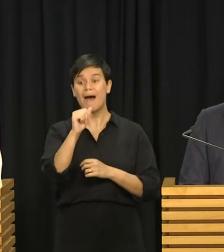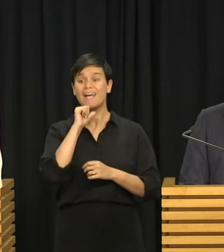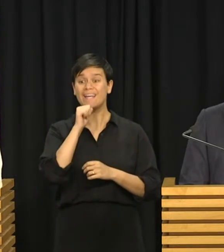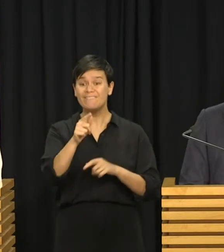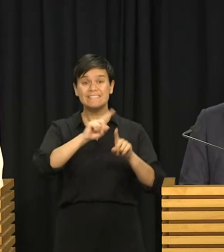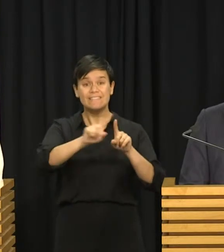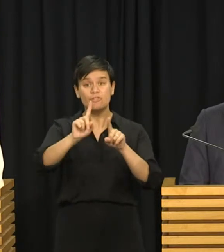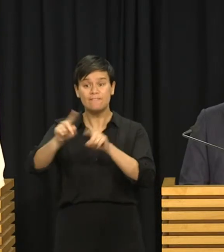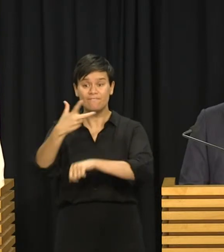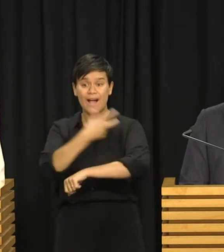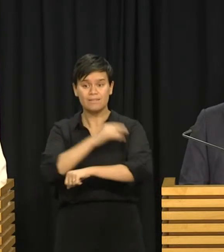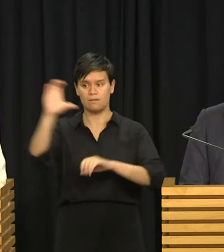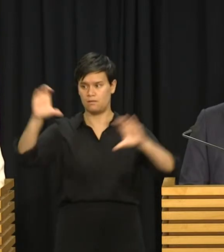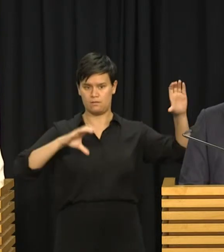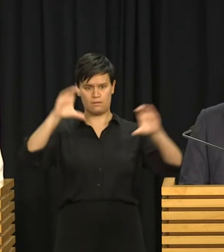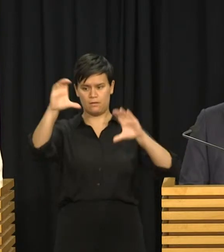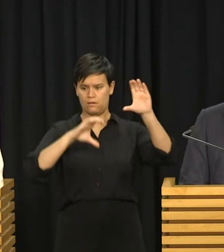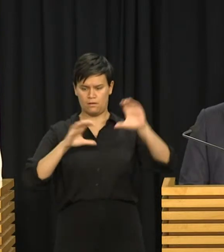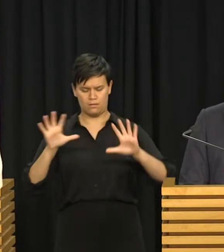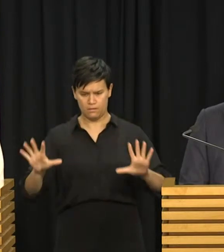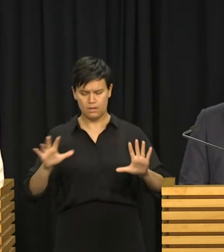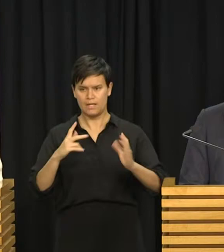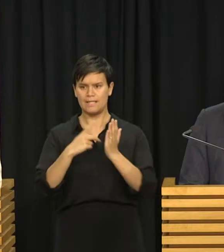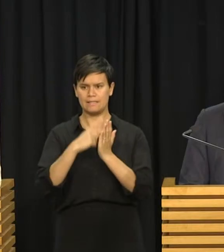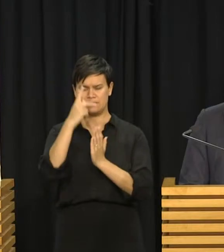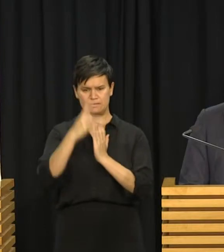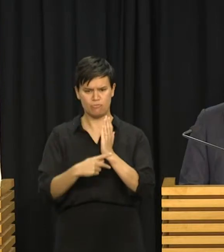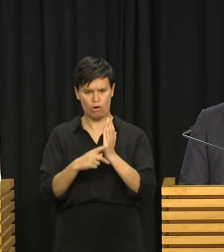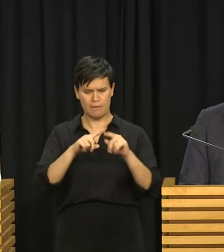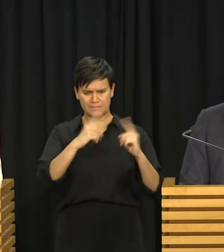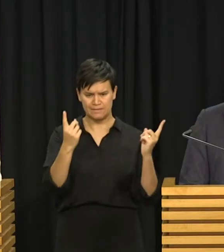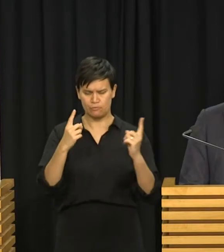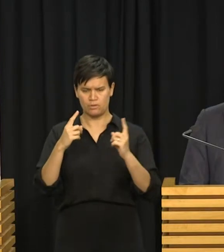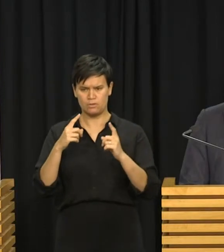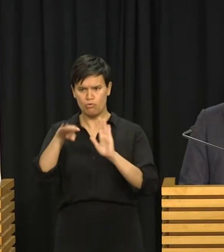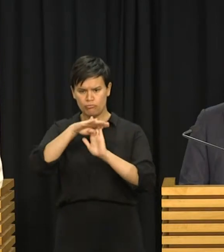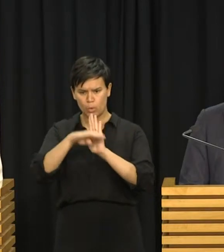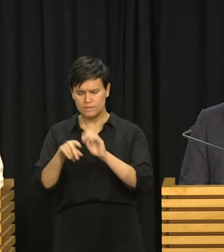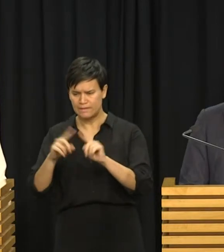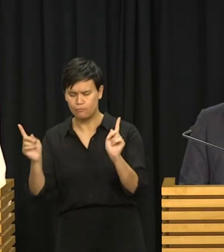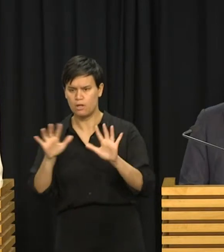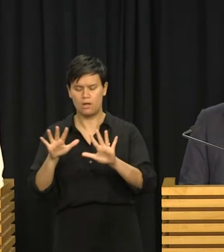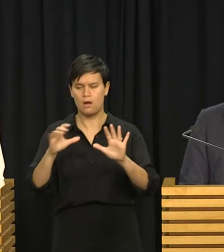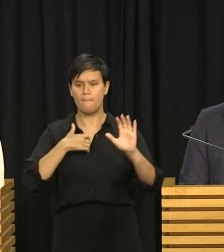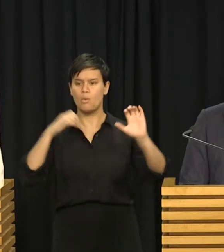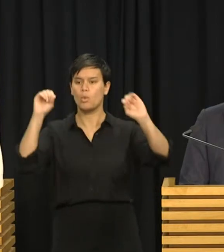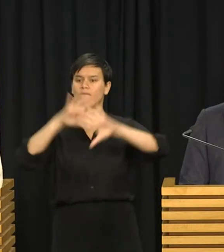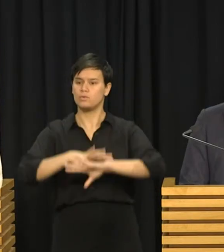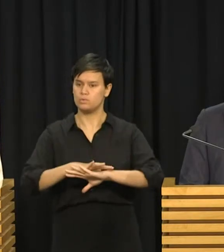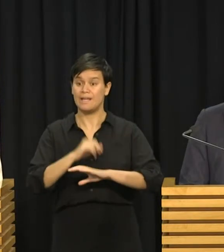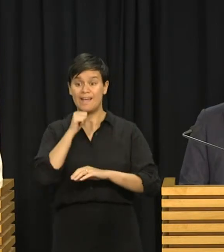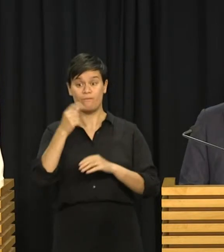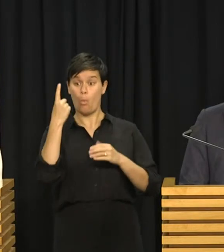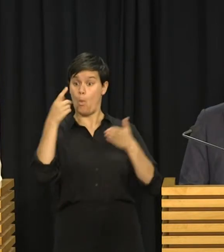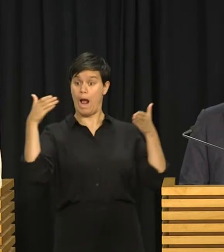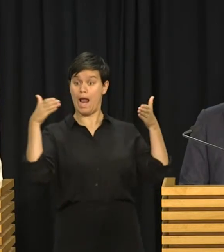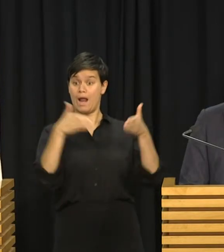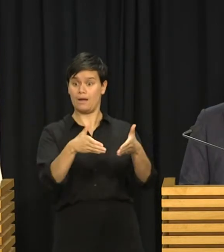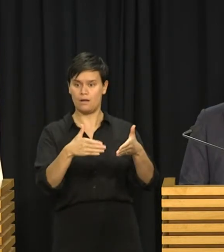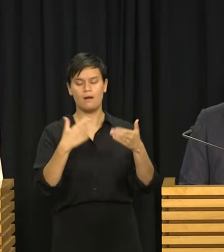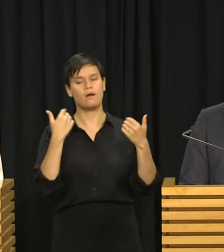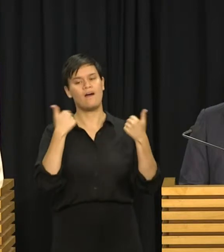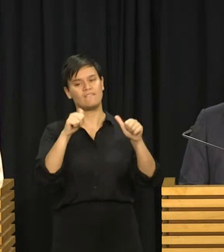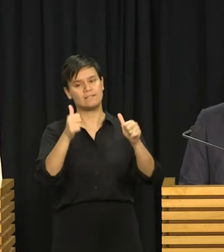different vaccination programs with different vaccines across the country. This means we'll have a highly effective